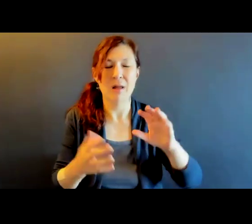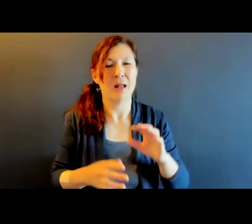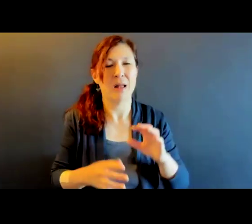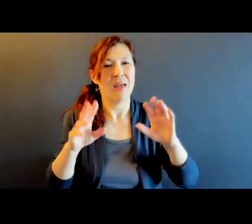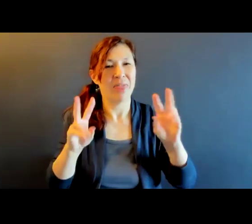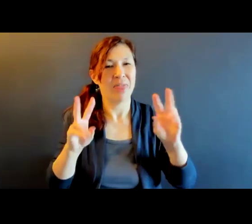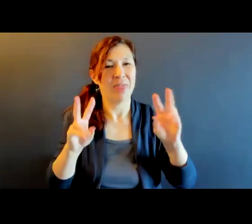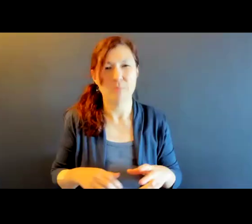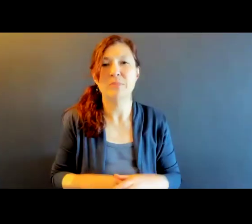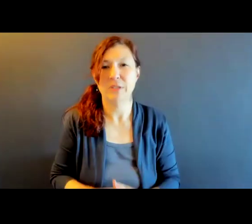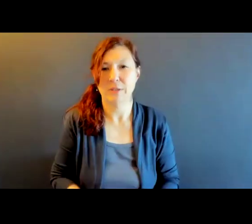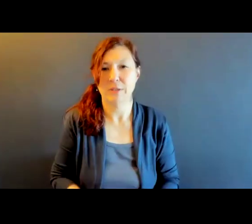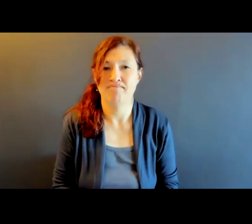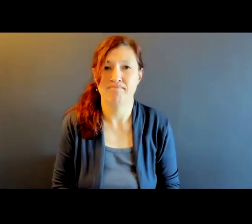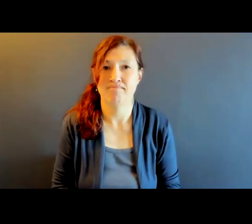to points.